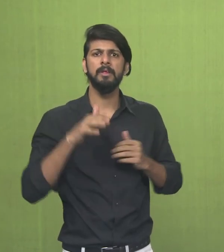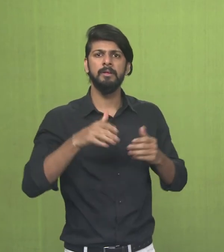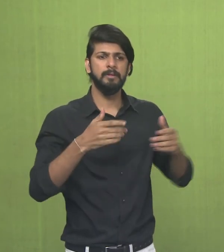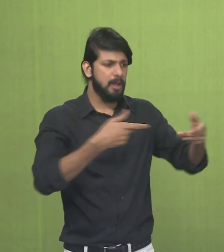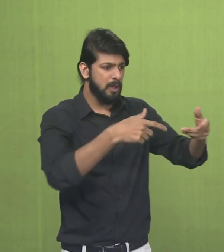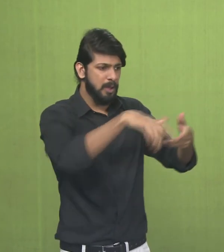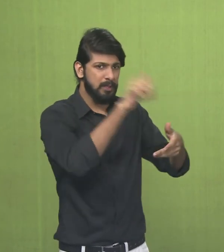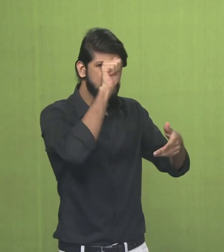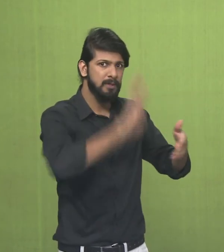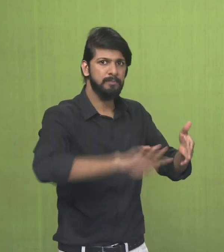It traded spice,